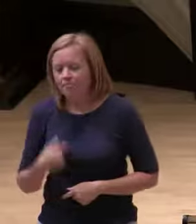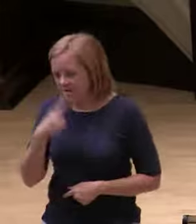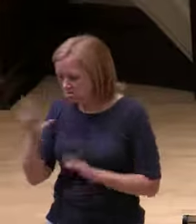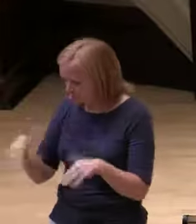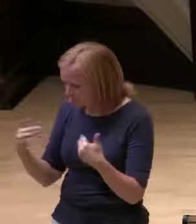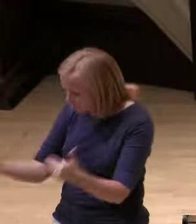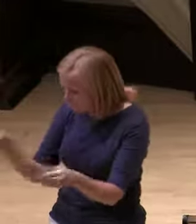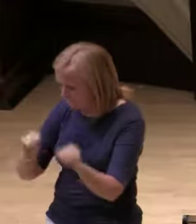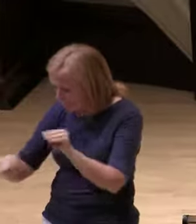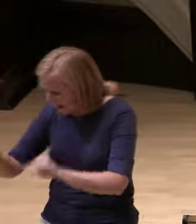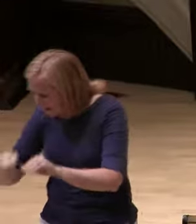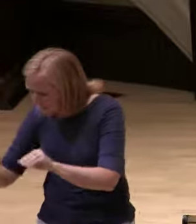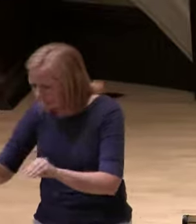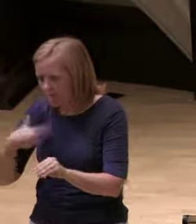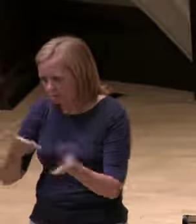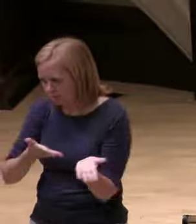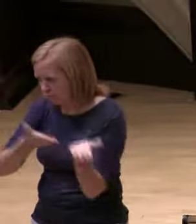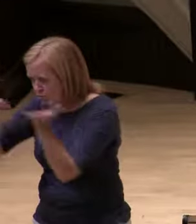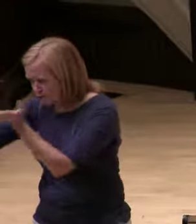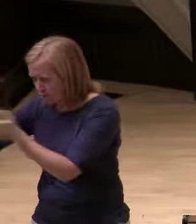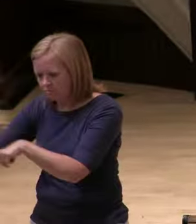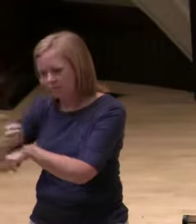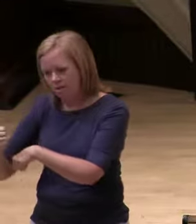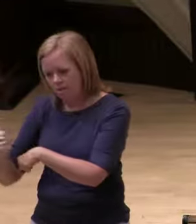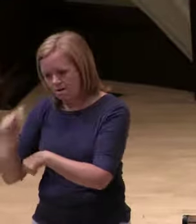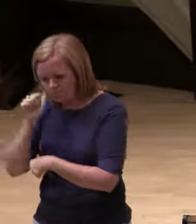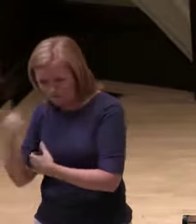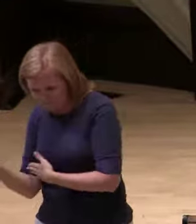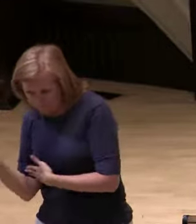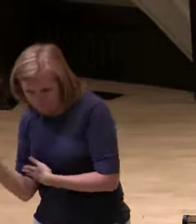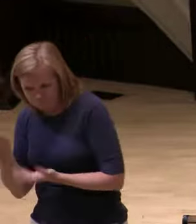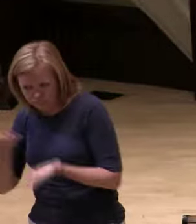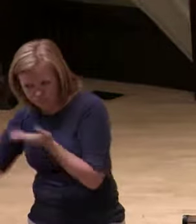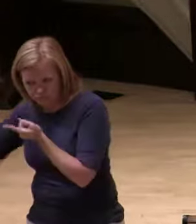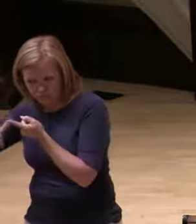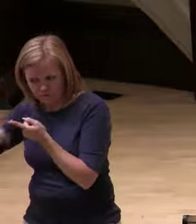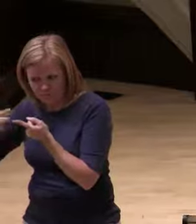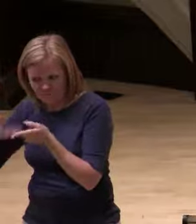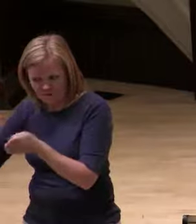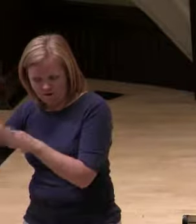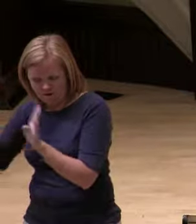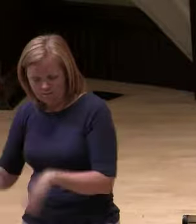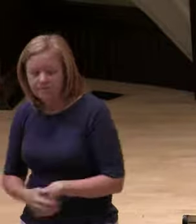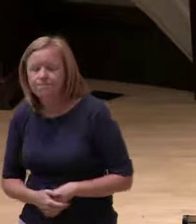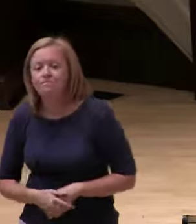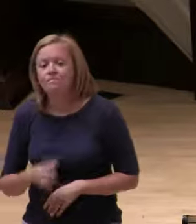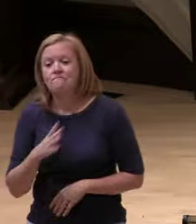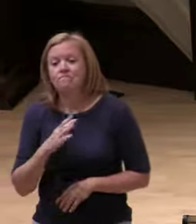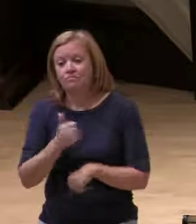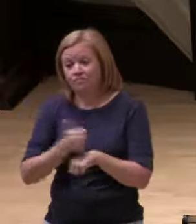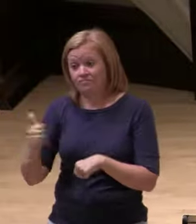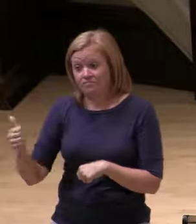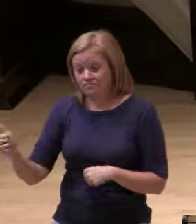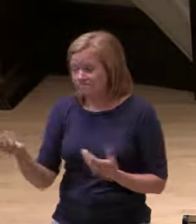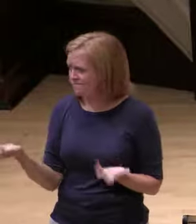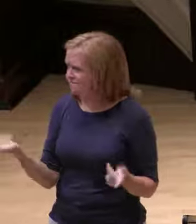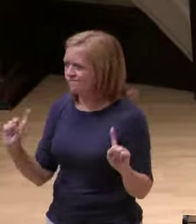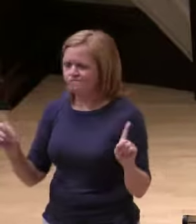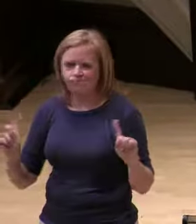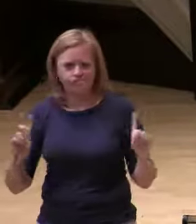his things and that I would take him at 10 o'clock the next morning. Well, 10 o'clock came and no sign of